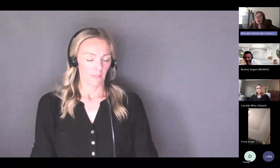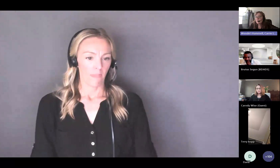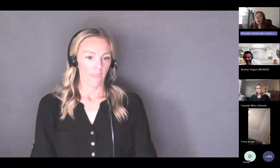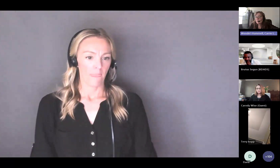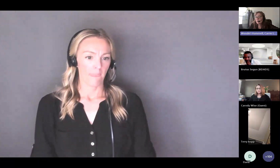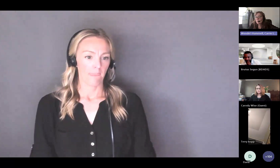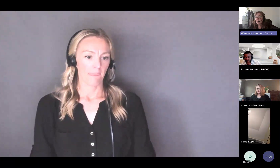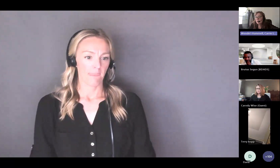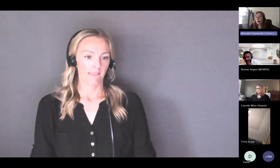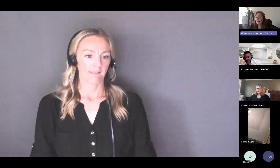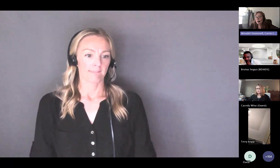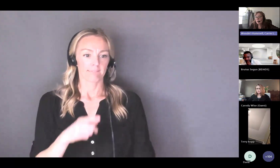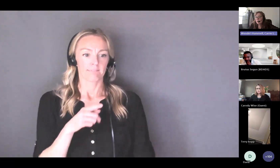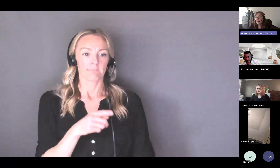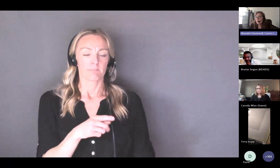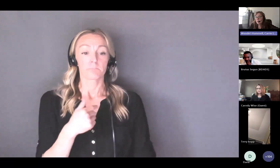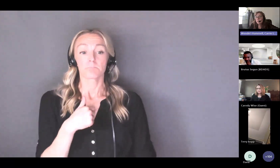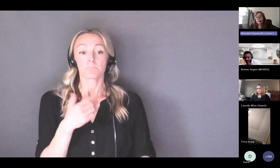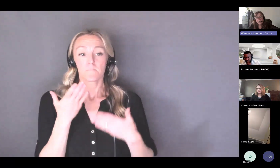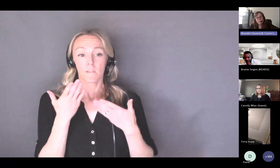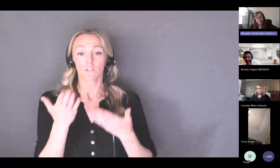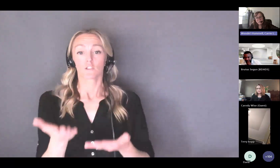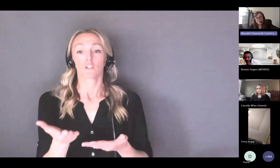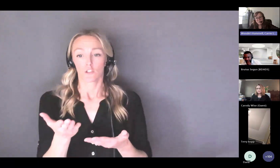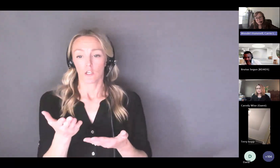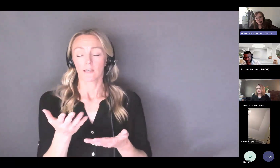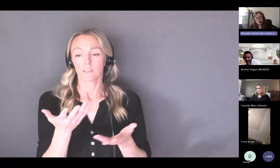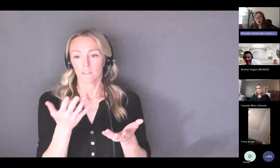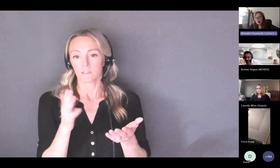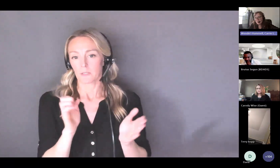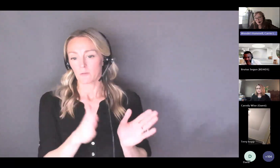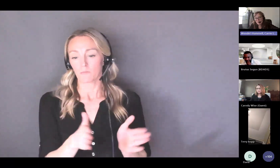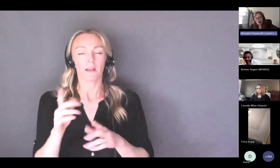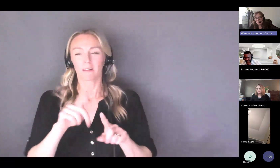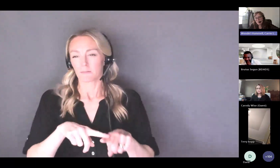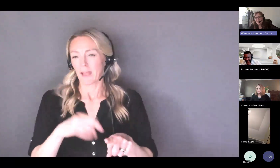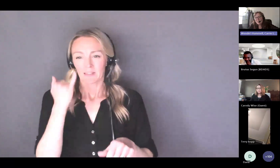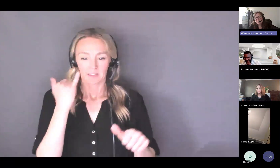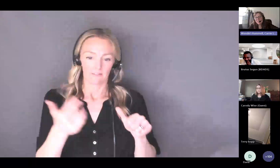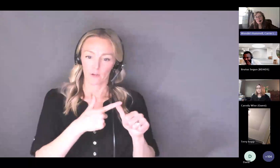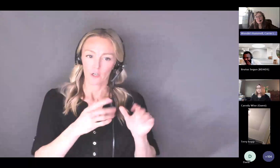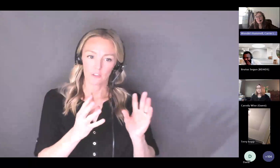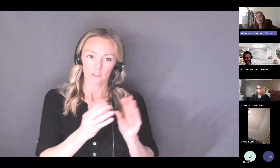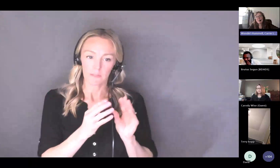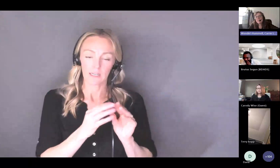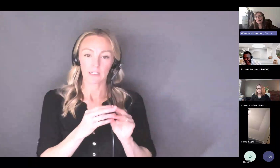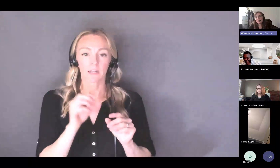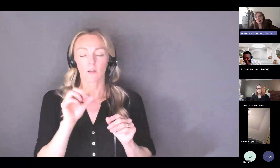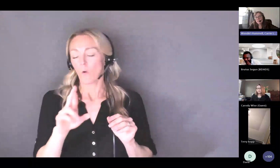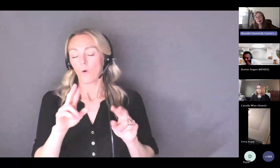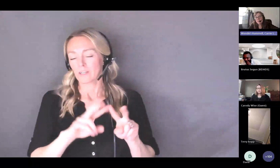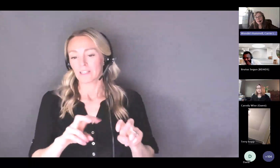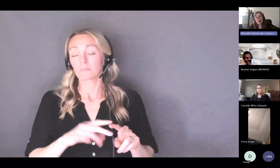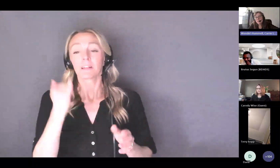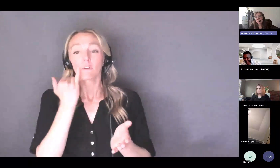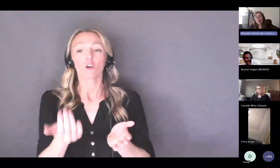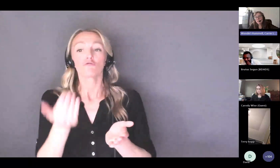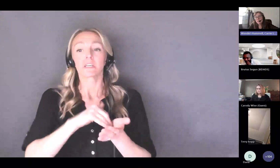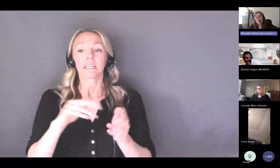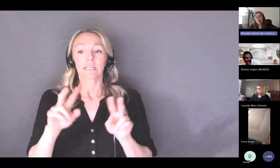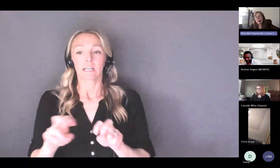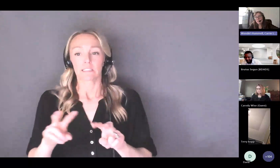I would suggest you come adequately prepared. Well, and it depends on whether it's the first meeting, right, or an assessment. If it's a reassessment, I